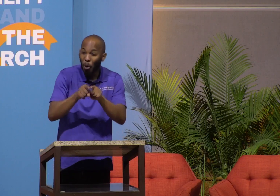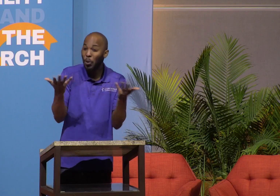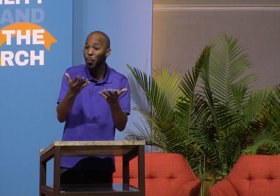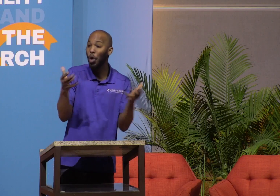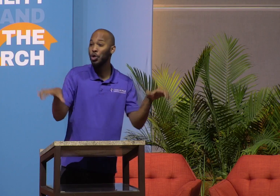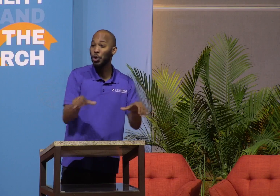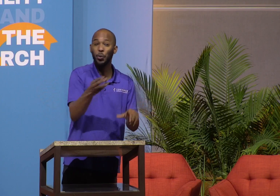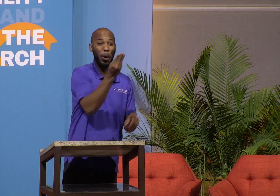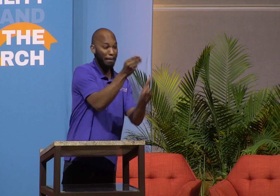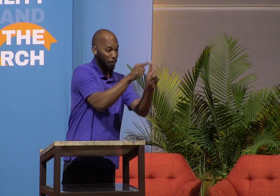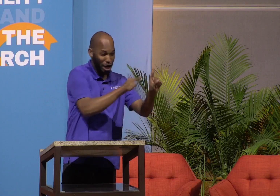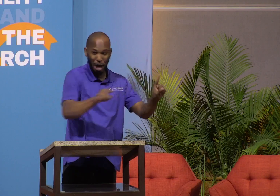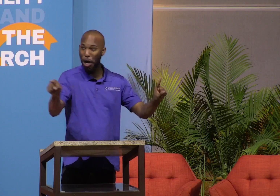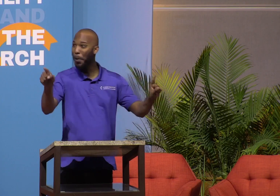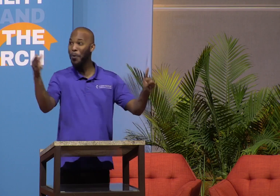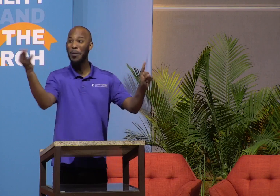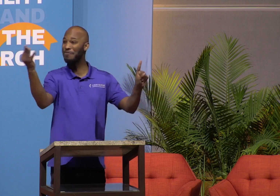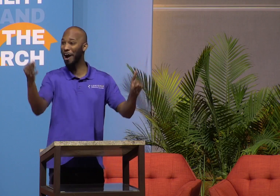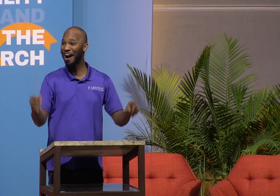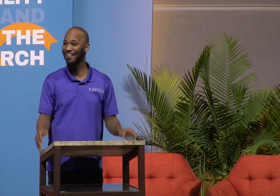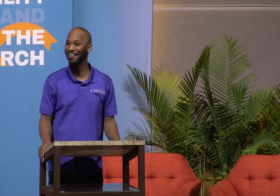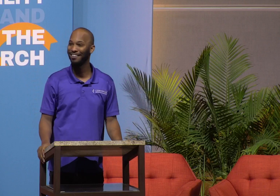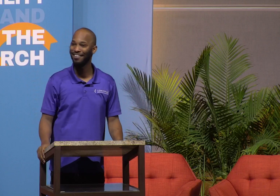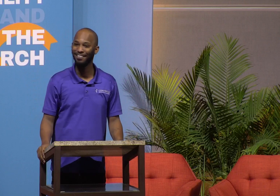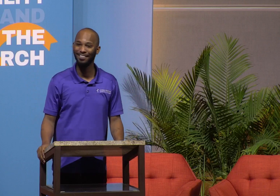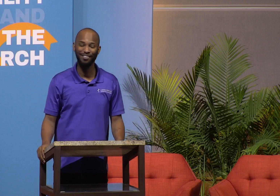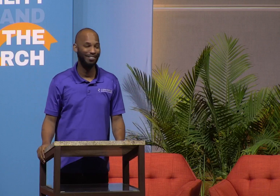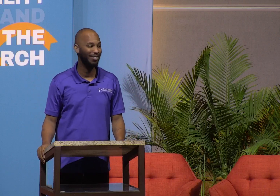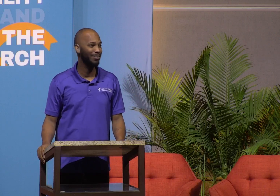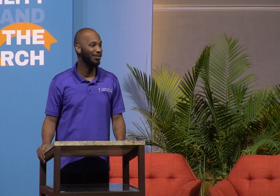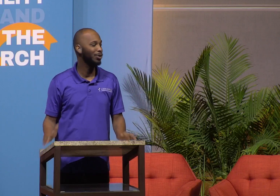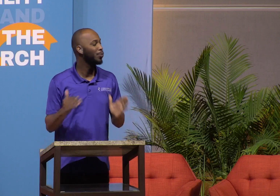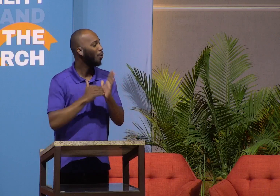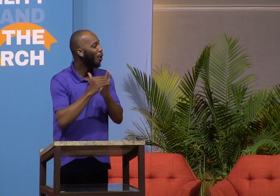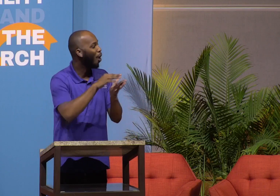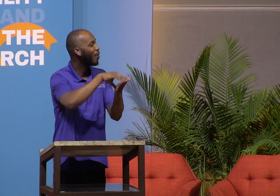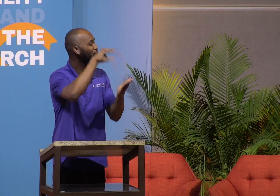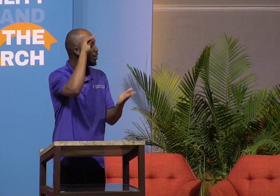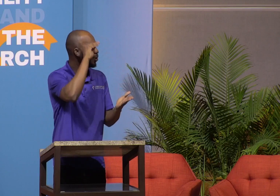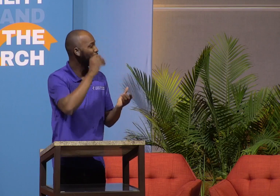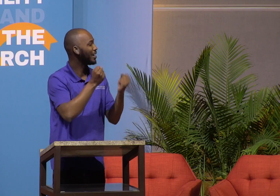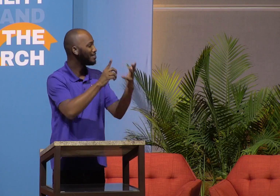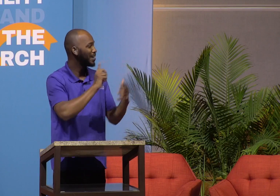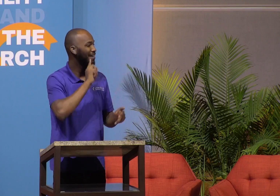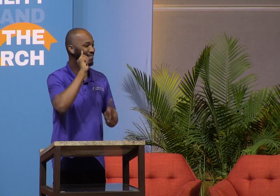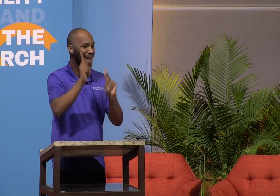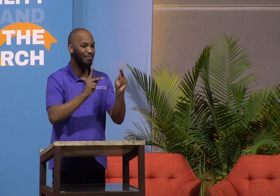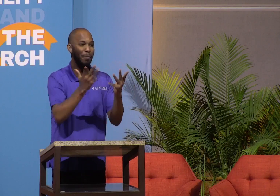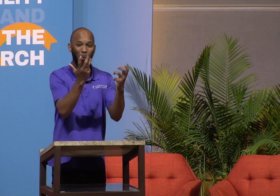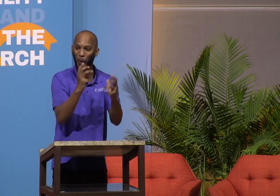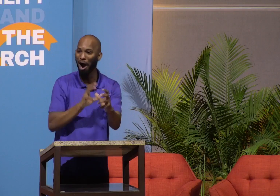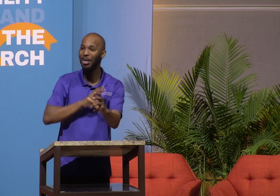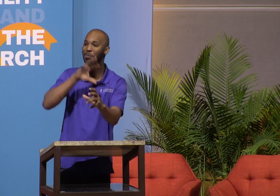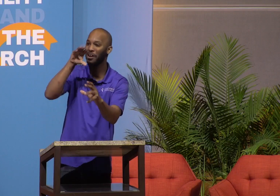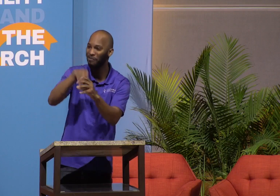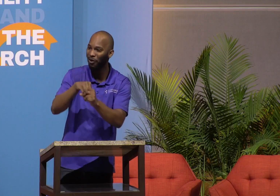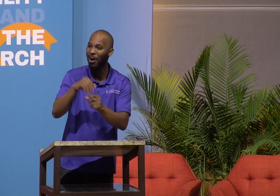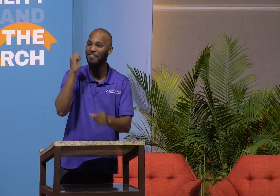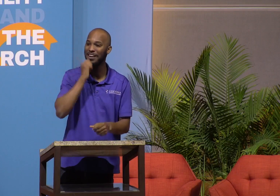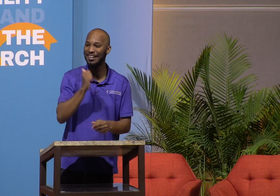Sunday morning, we go home. We need it to be available Monday, Tuesday, Wednesday, every day of the week. Every time